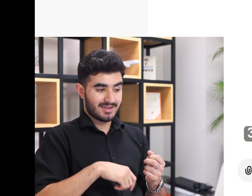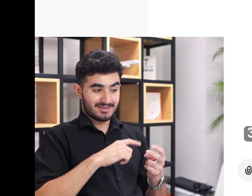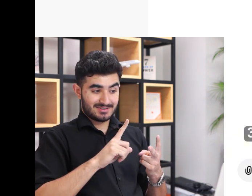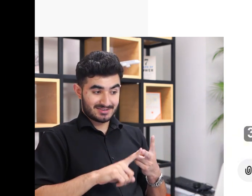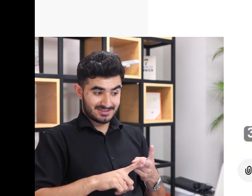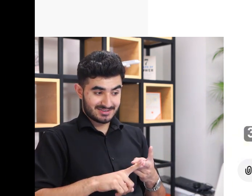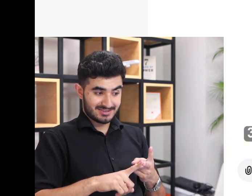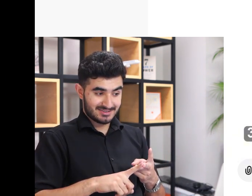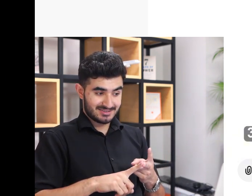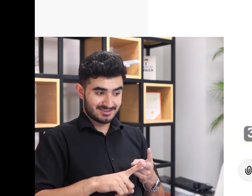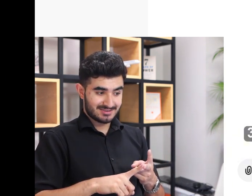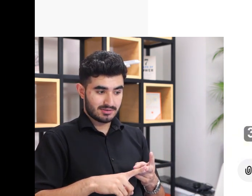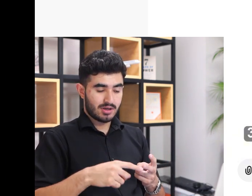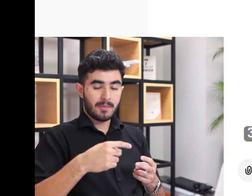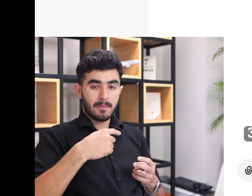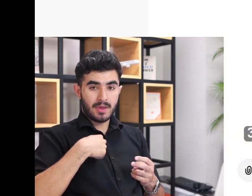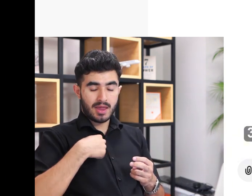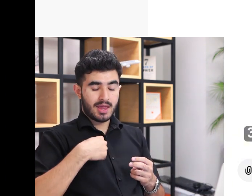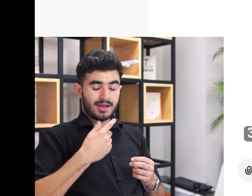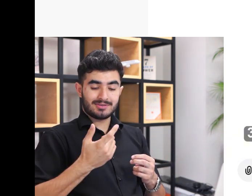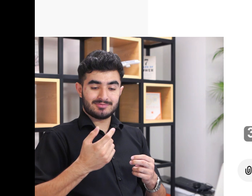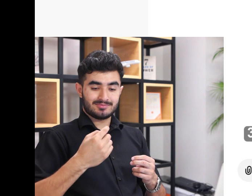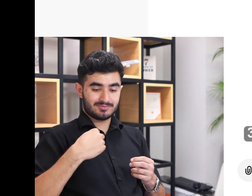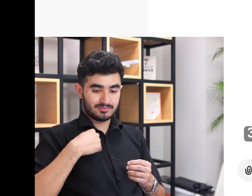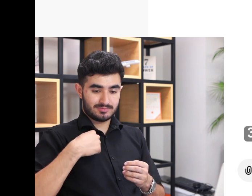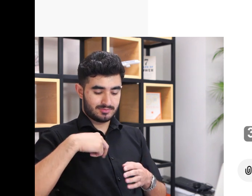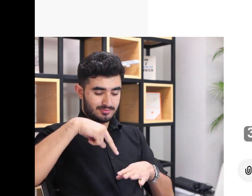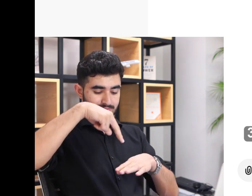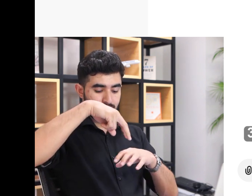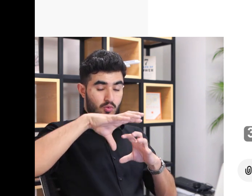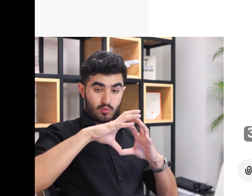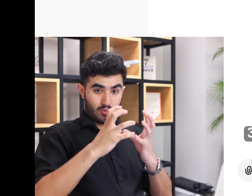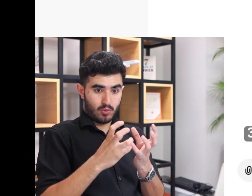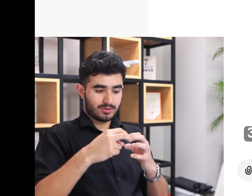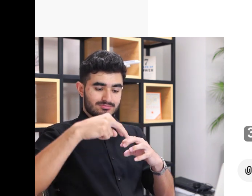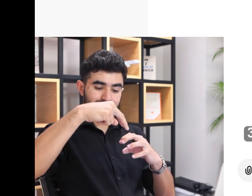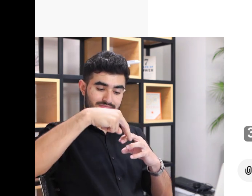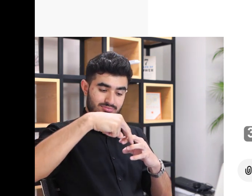grounded. Gravity is why we can walk